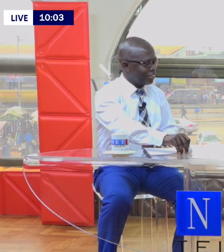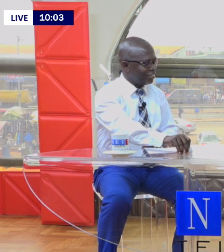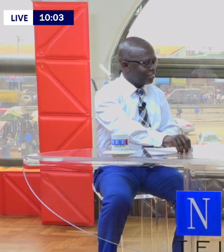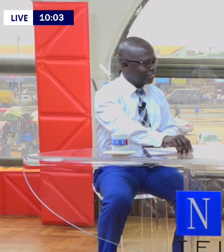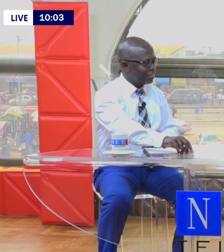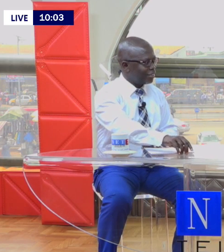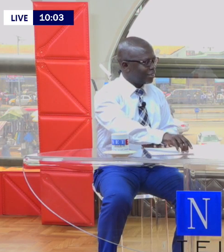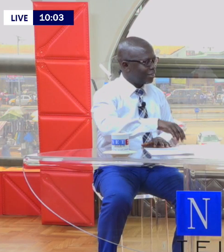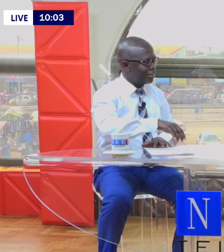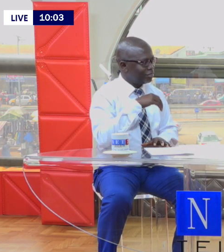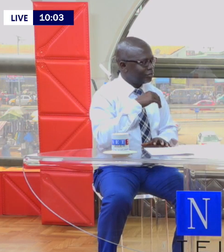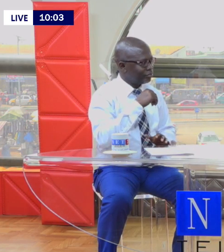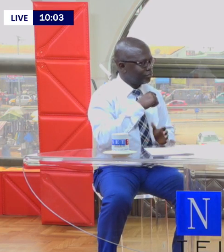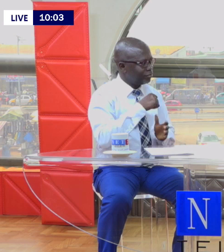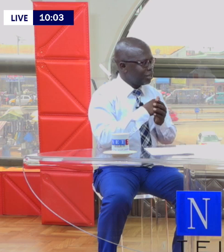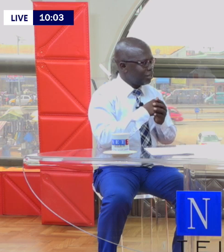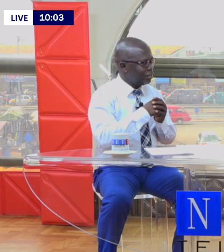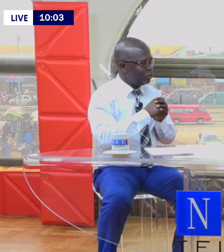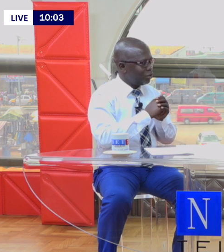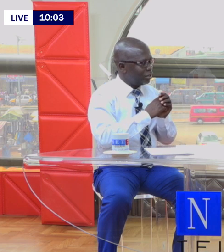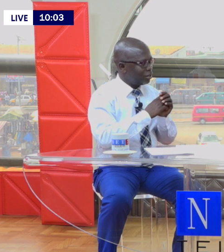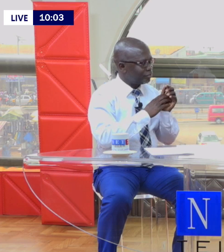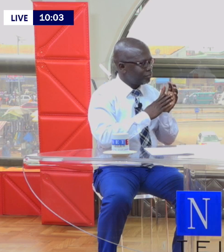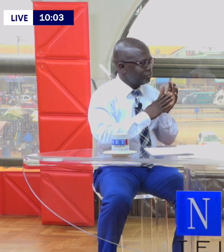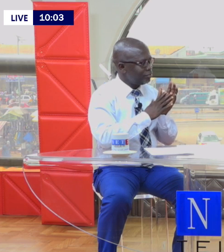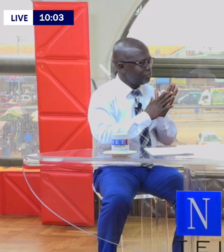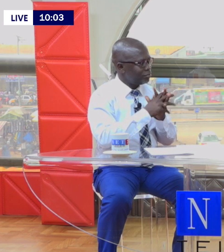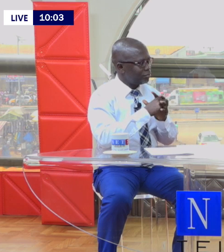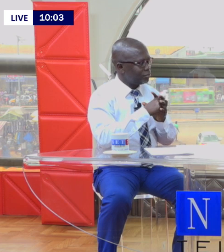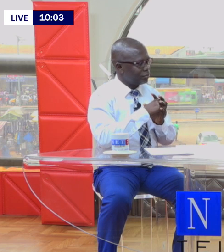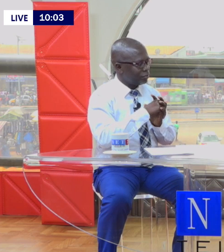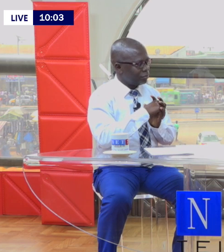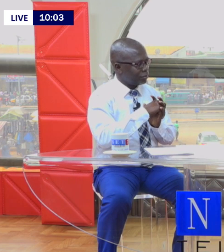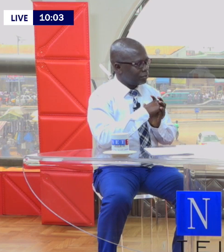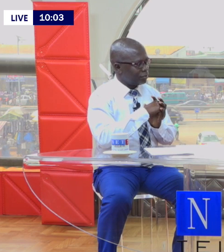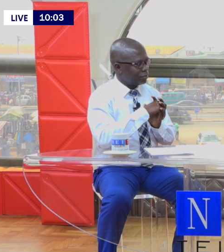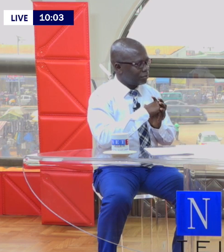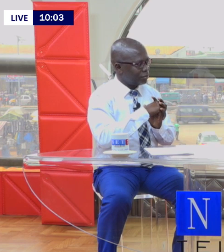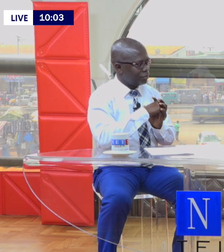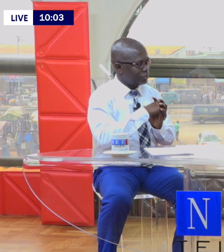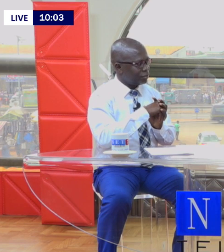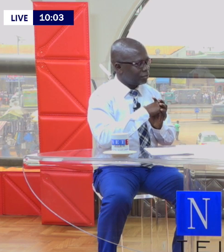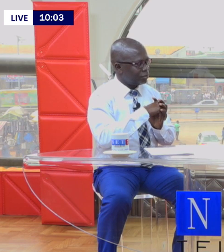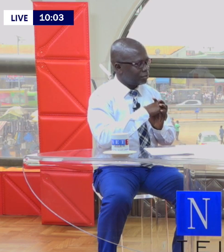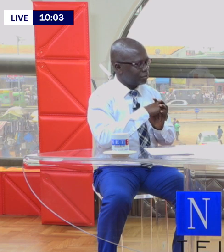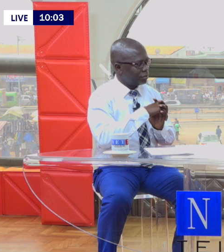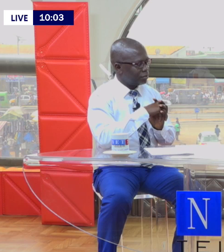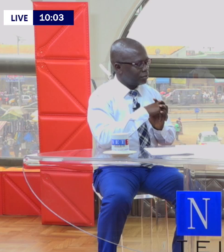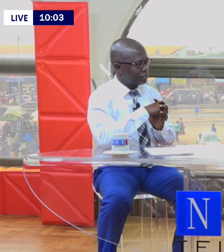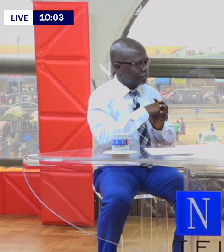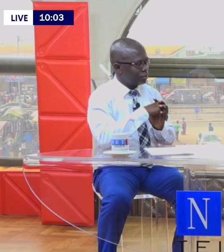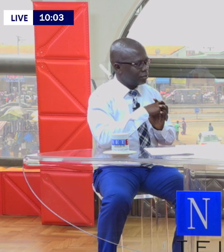Radia Pabiachia in the Nenwan. We can dine for ye. Oh, I am peaceful, restful.